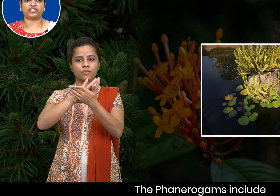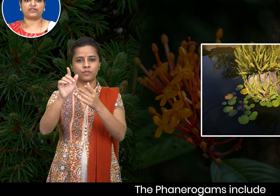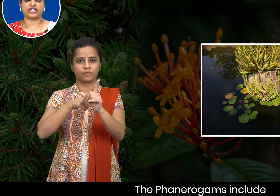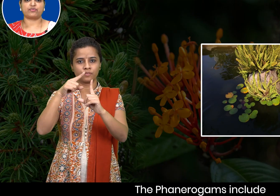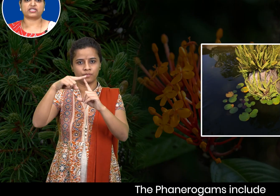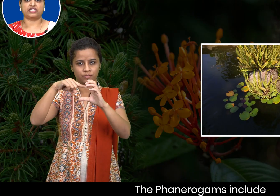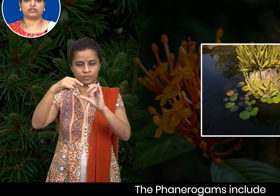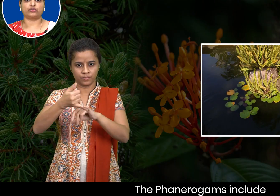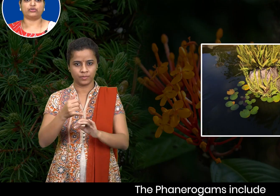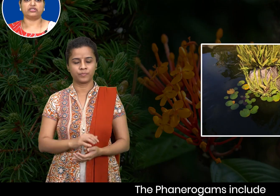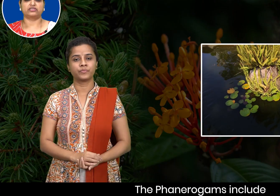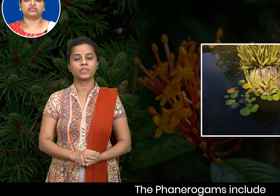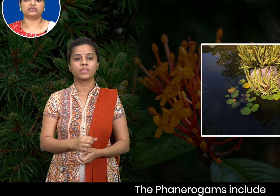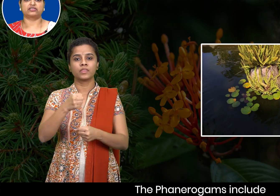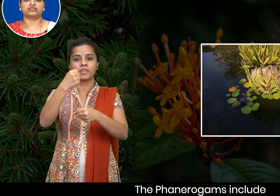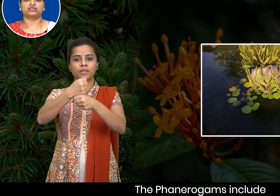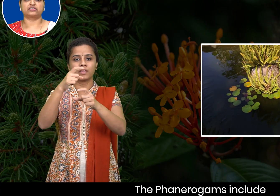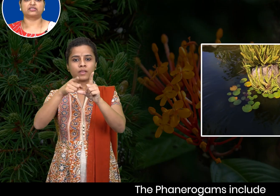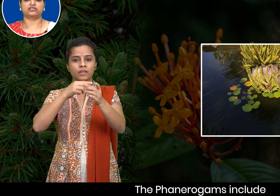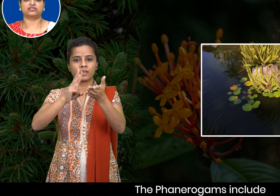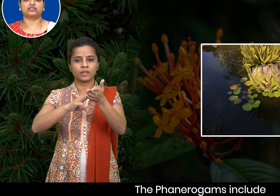The phanerogams include